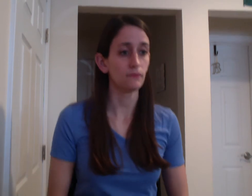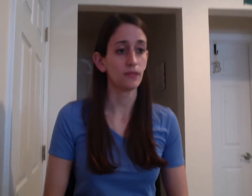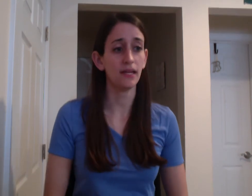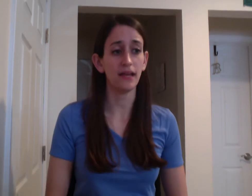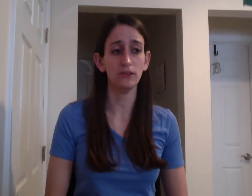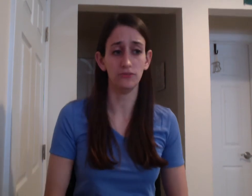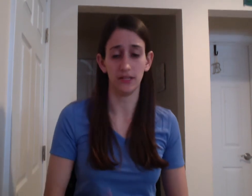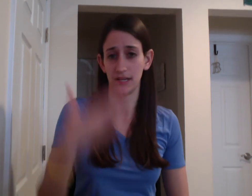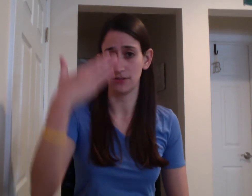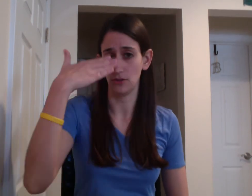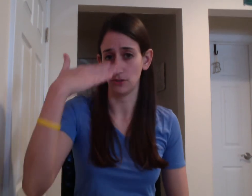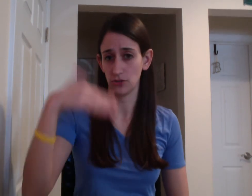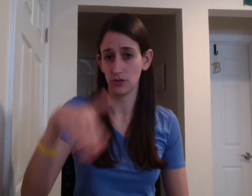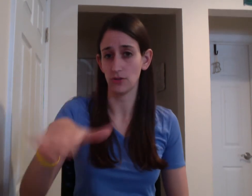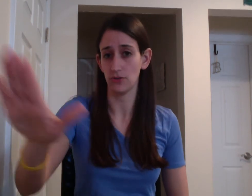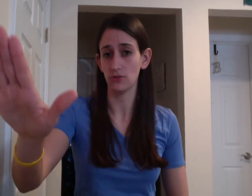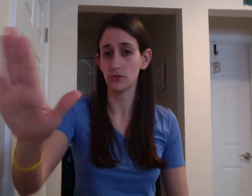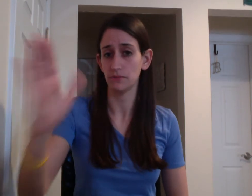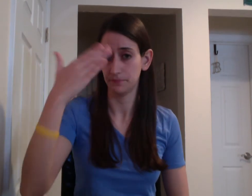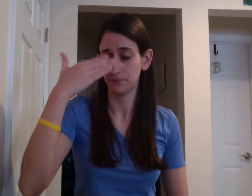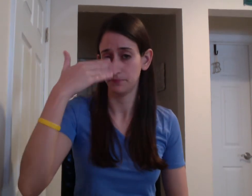An elephant has a long trunk or nose.